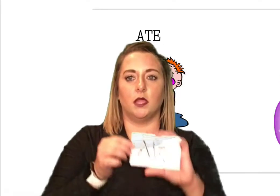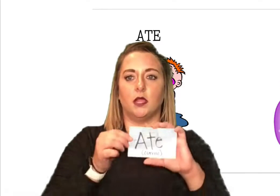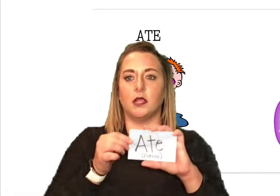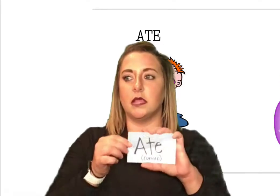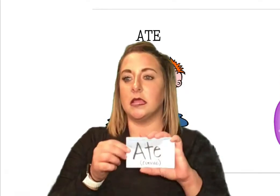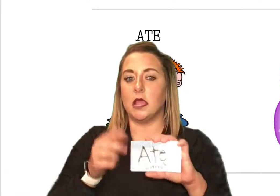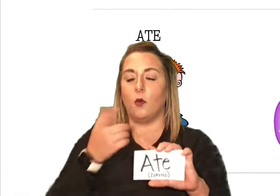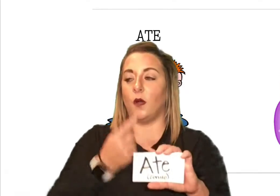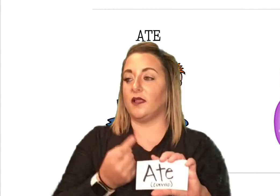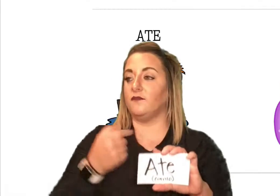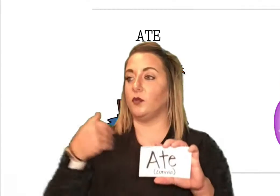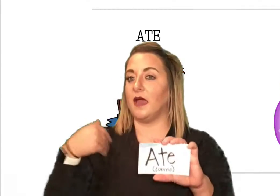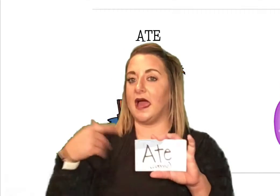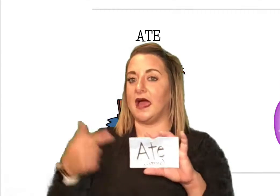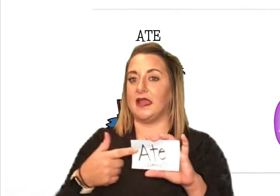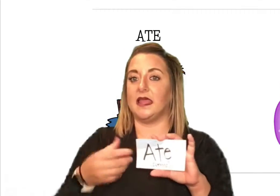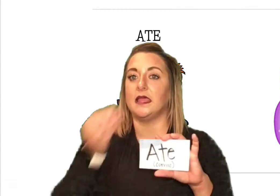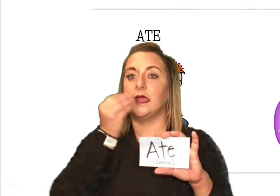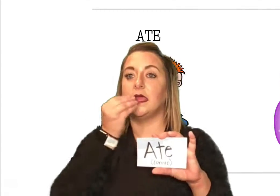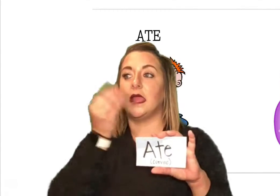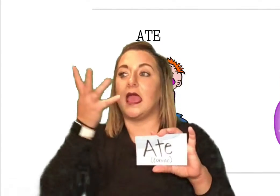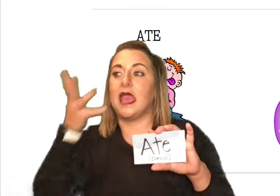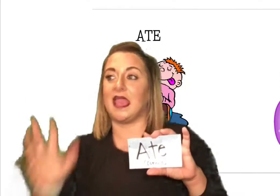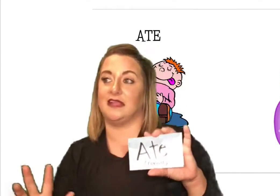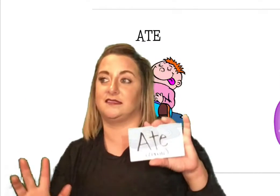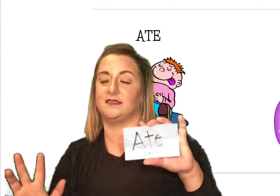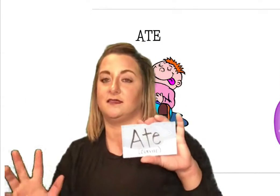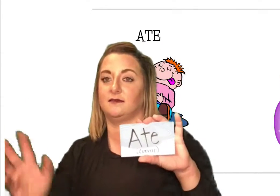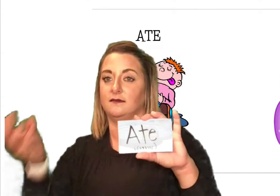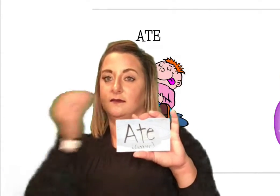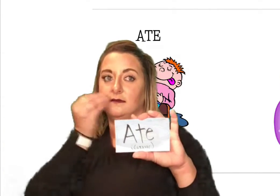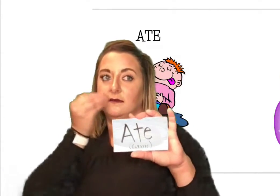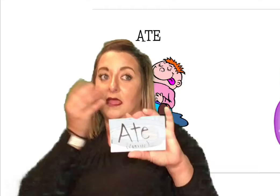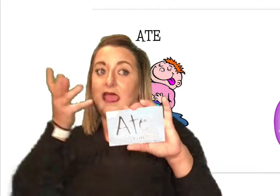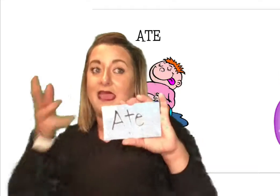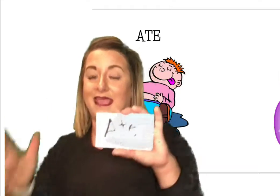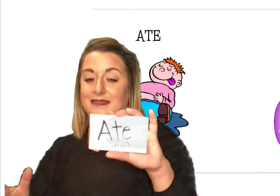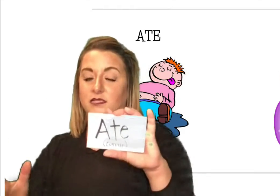So one of you had 8.